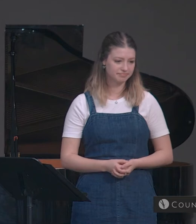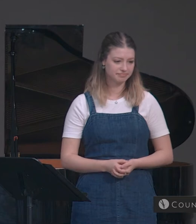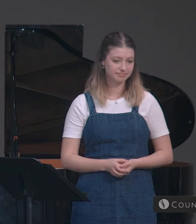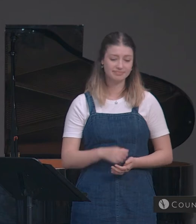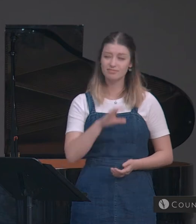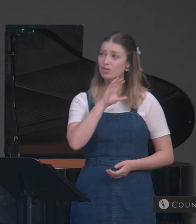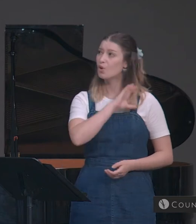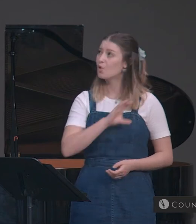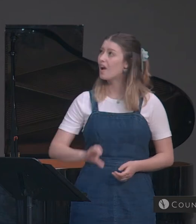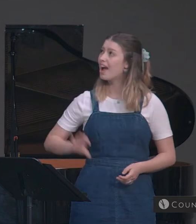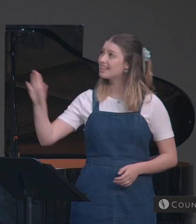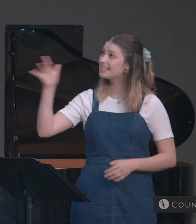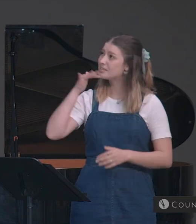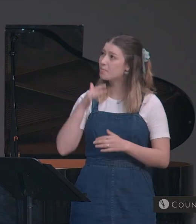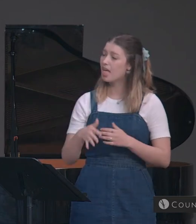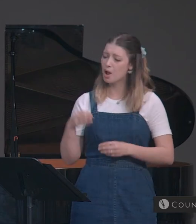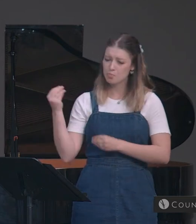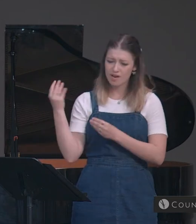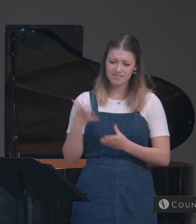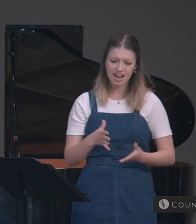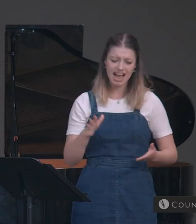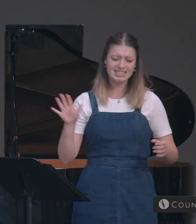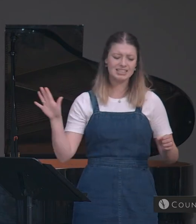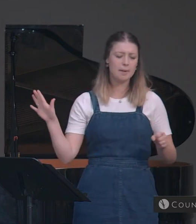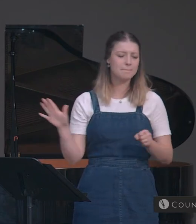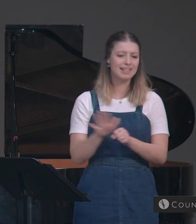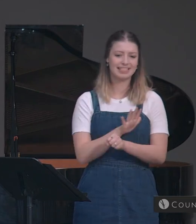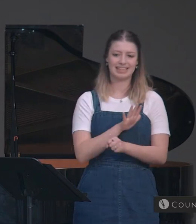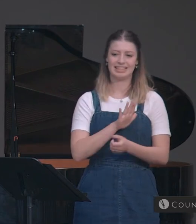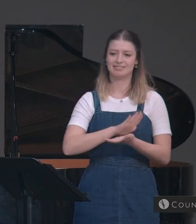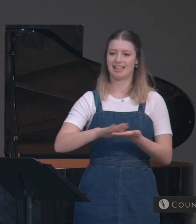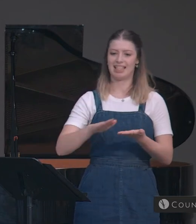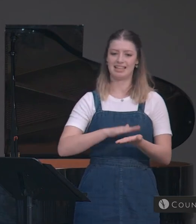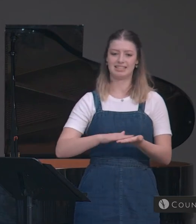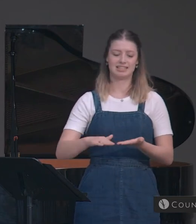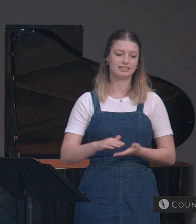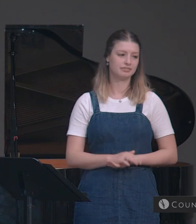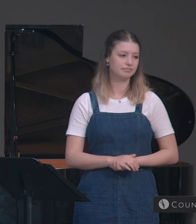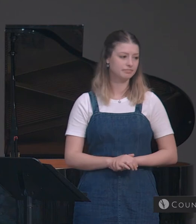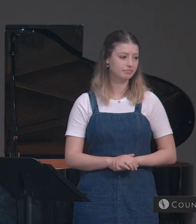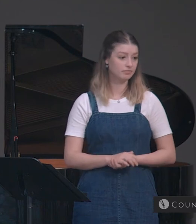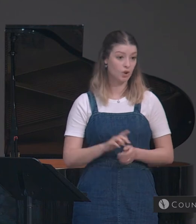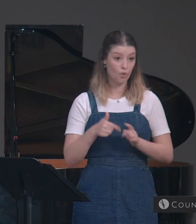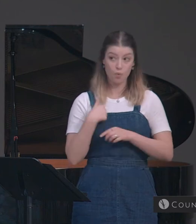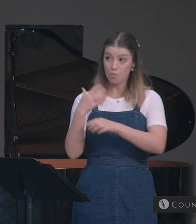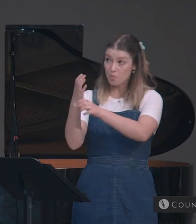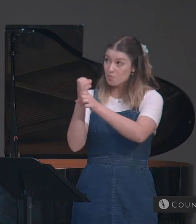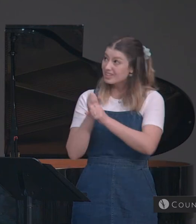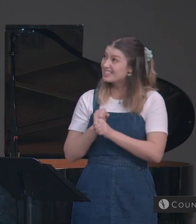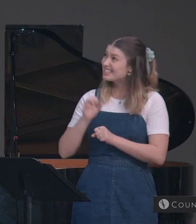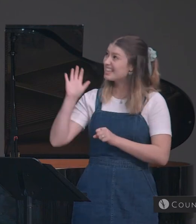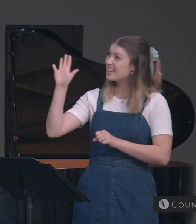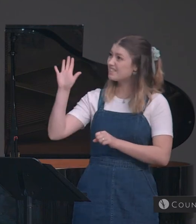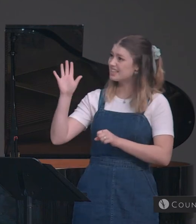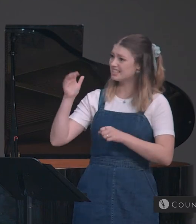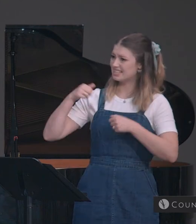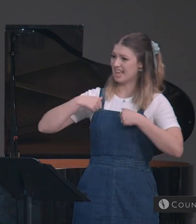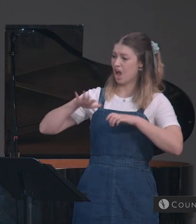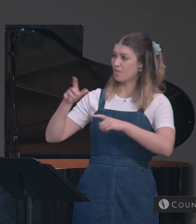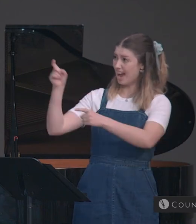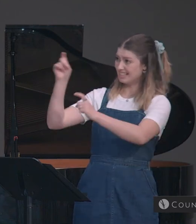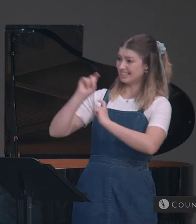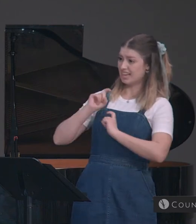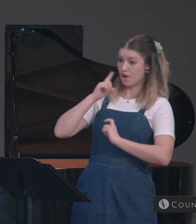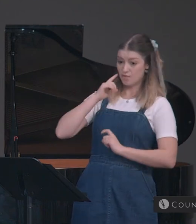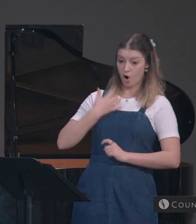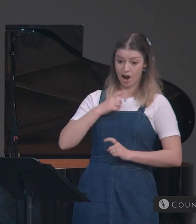Christ's blood provides us complete cleansing. When we receive the gift of Christ's sacrificial offering on the cross